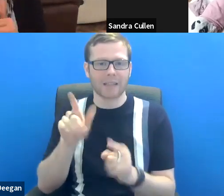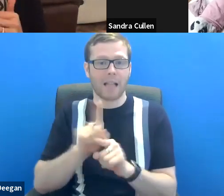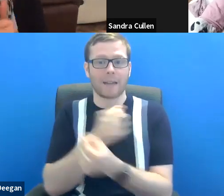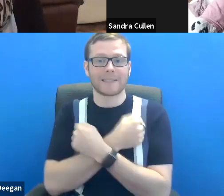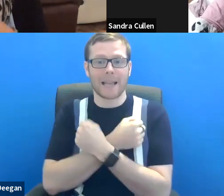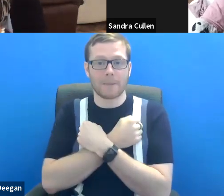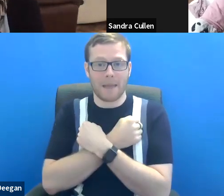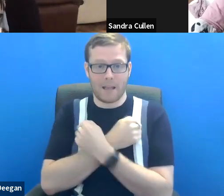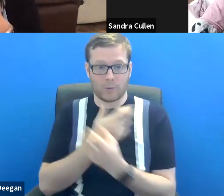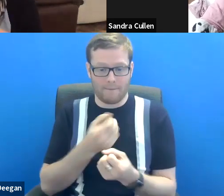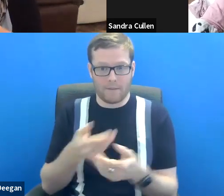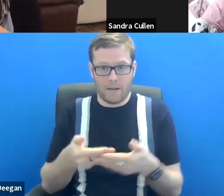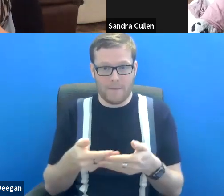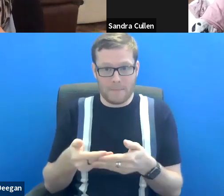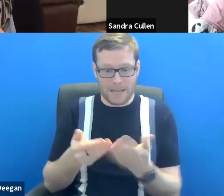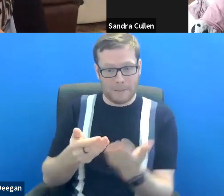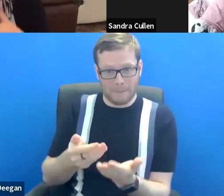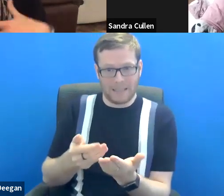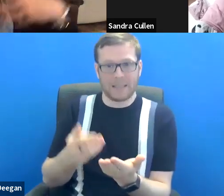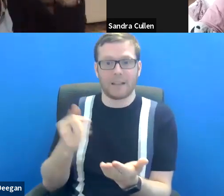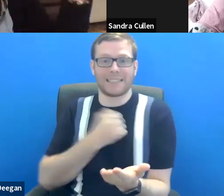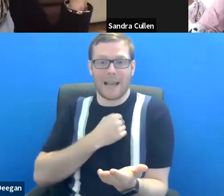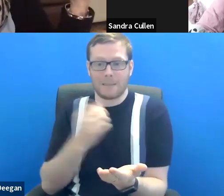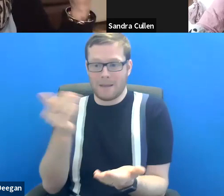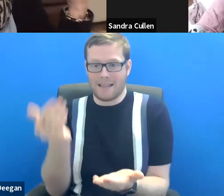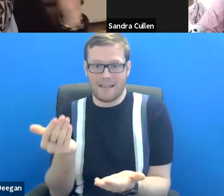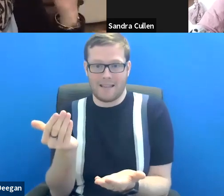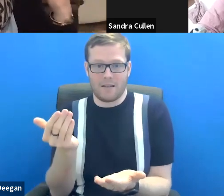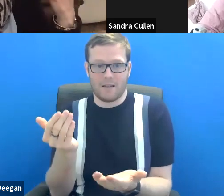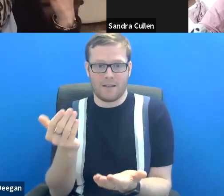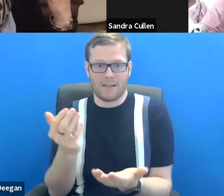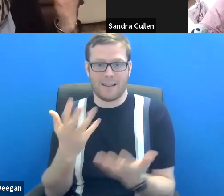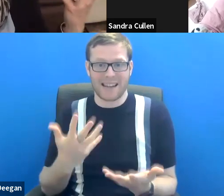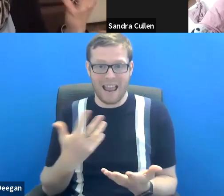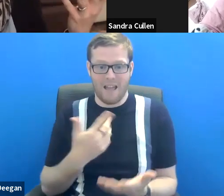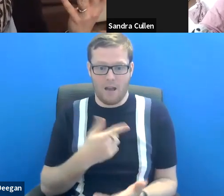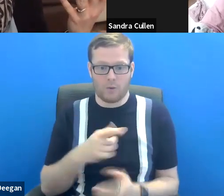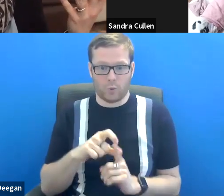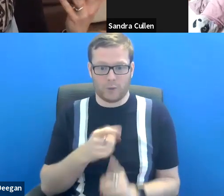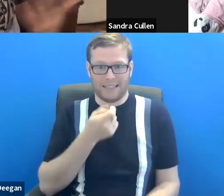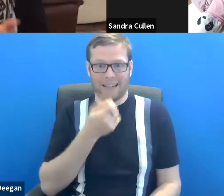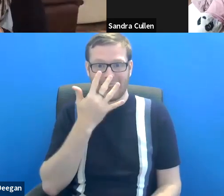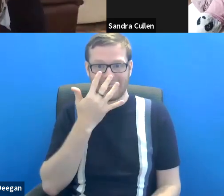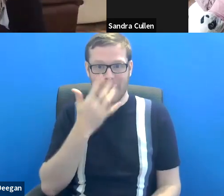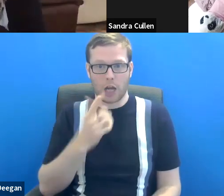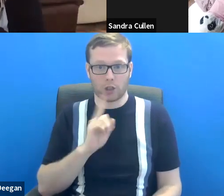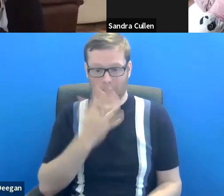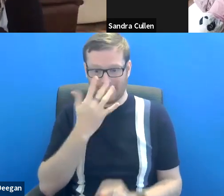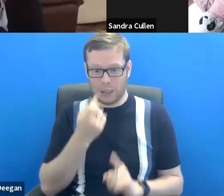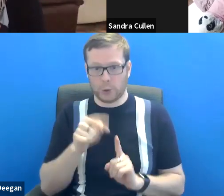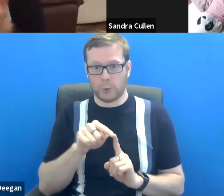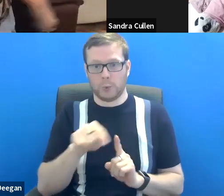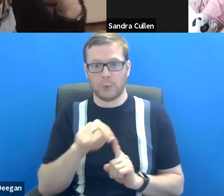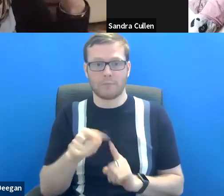a photo of her next to this teddy. And now, you know, she's almost a teenager. She's going to be a teenager in a few weeks, but I've still got the